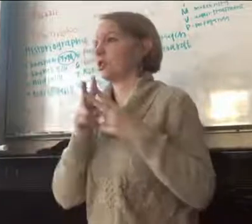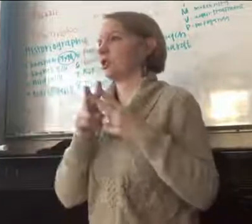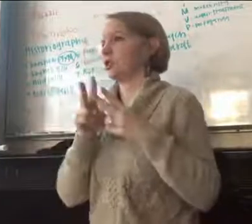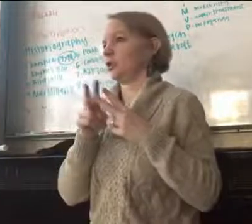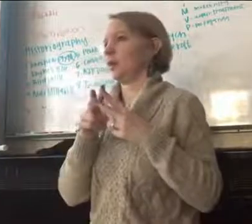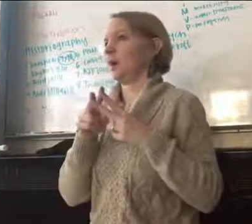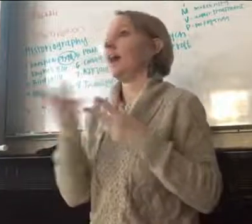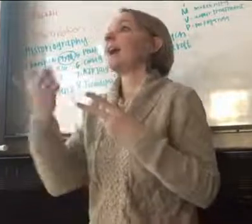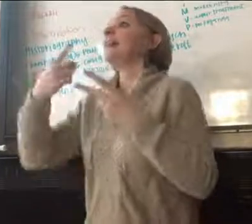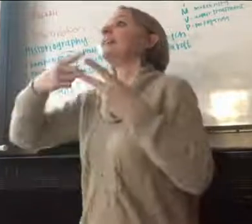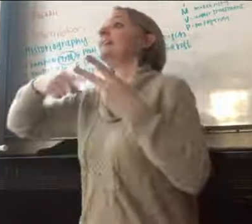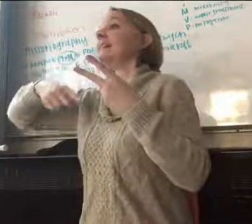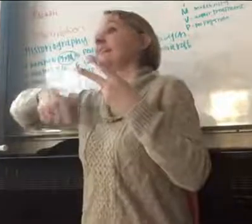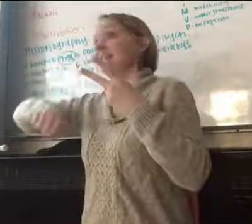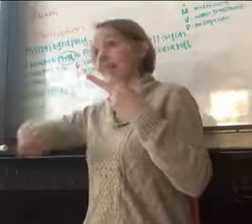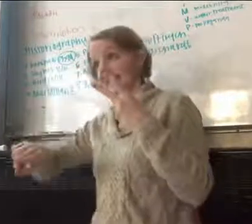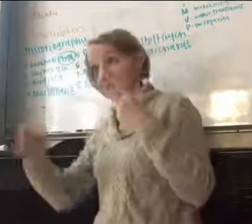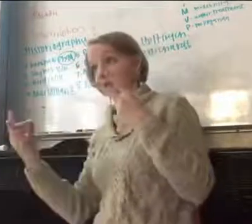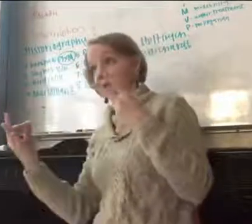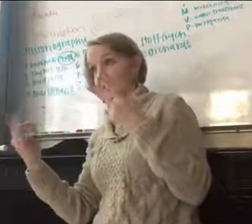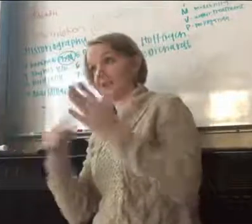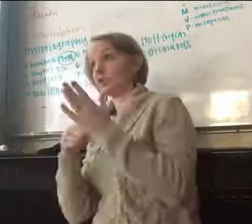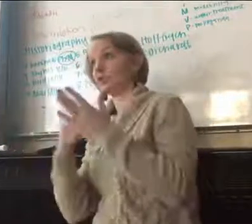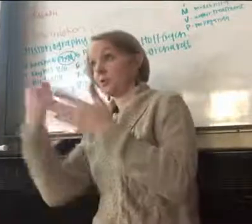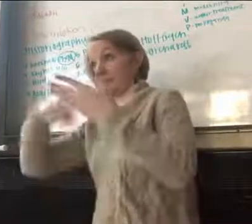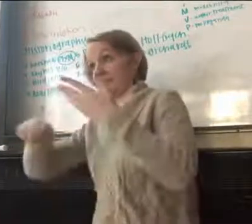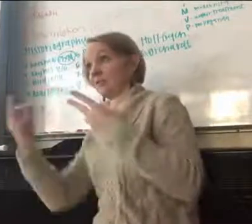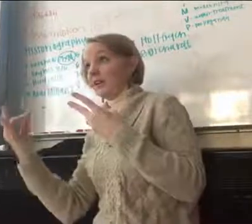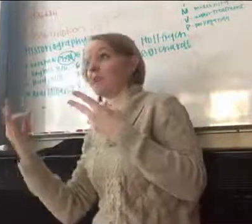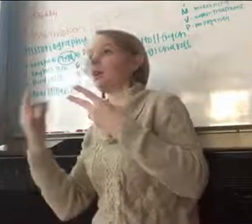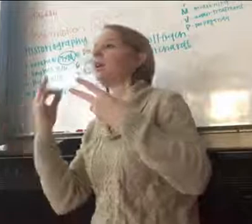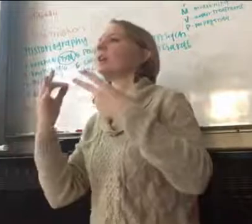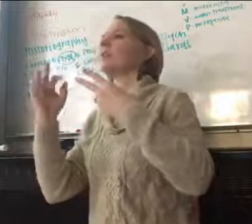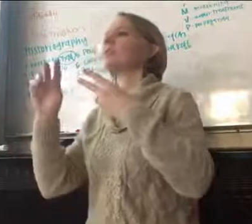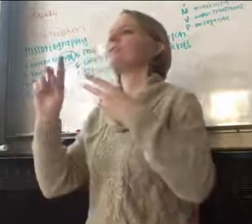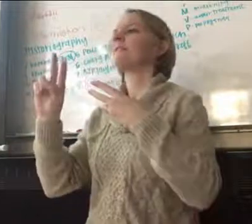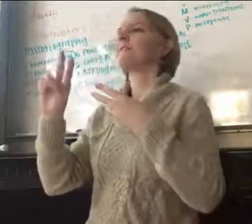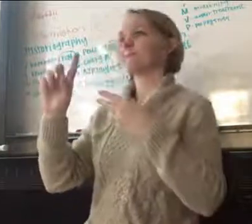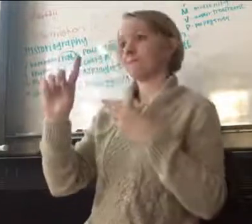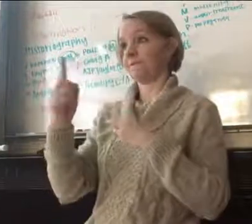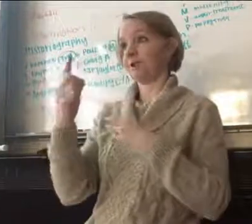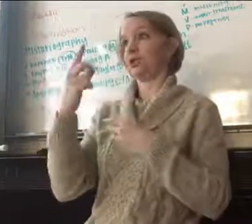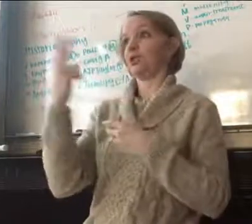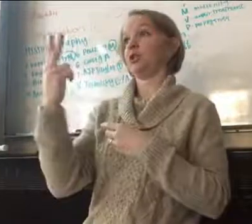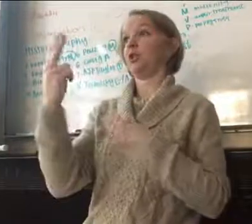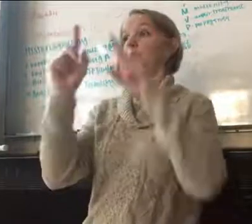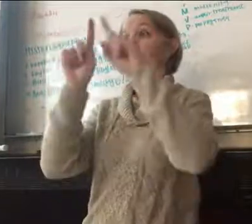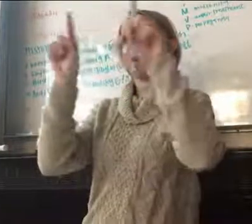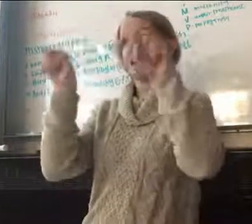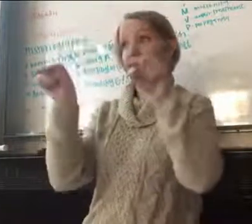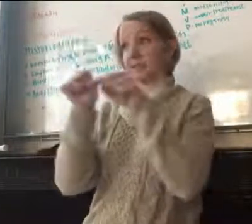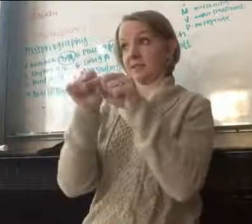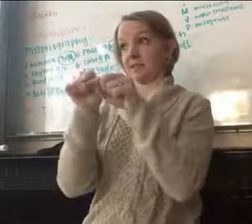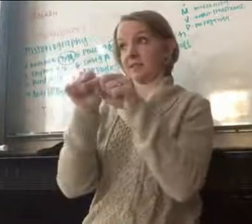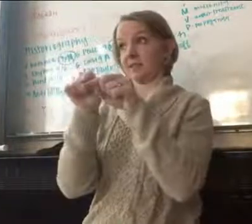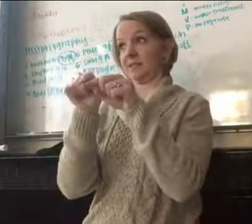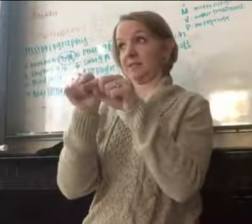by next Friday. Because the other 2, the first 2 boxes, because the other 2 documents you won't know.